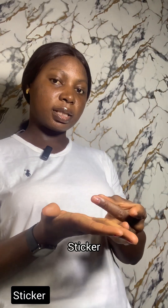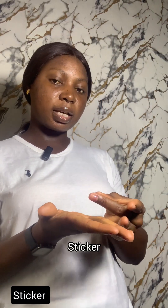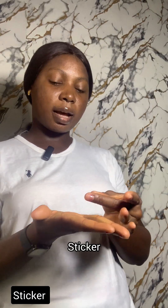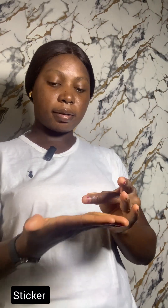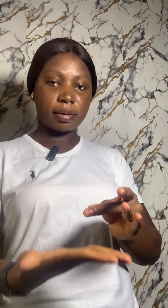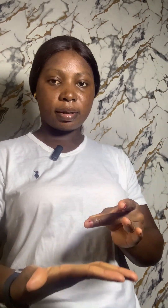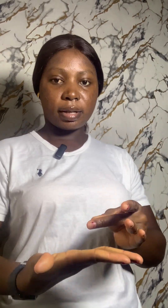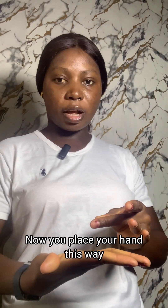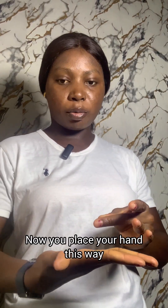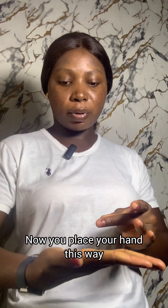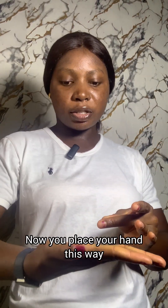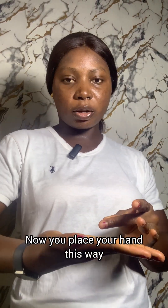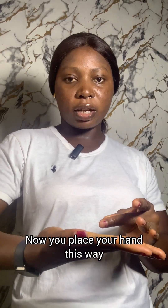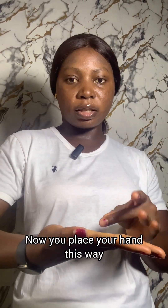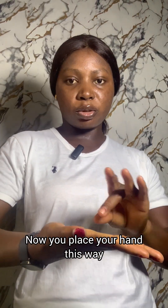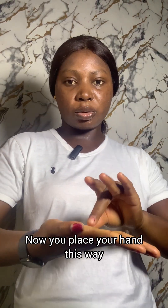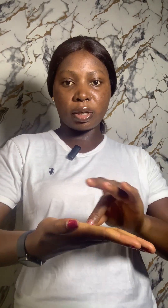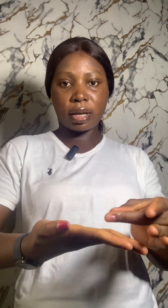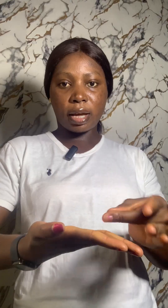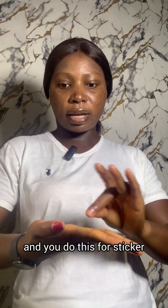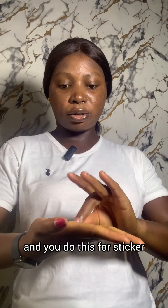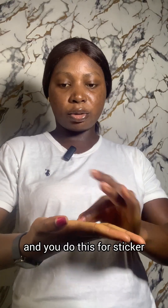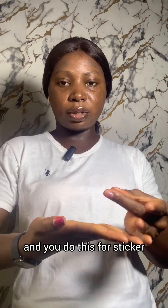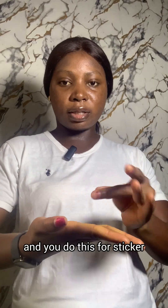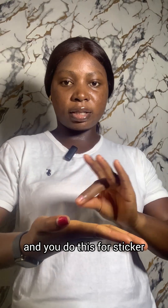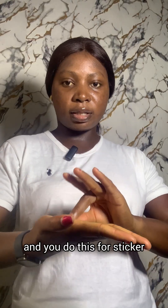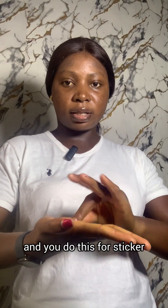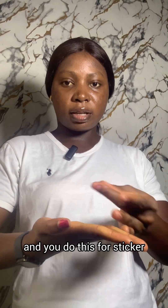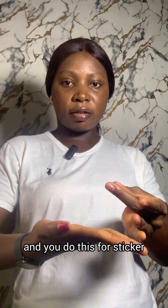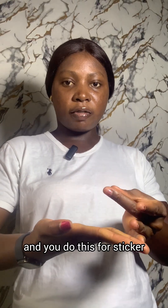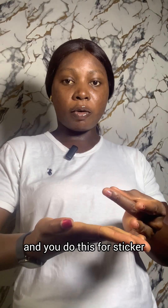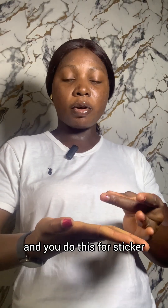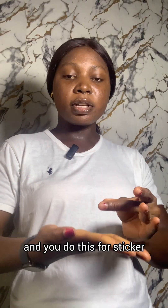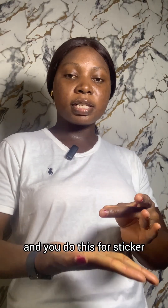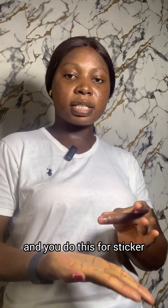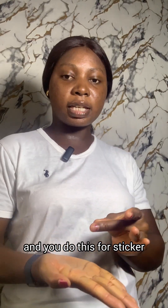sticker. Now you place your hand this way and you do this for sticker,